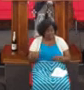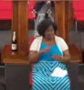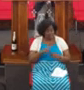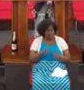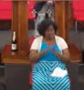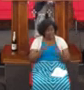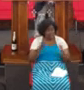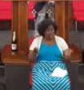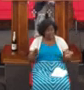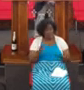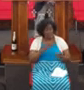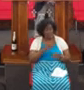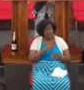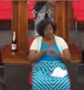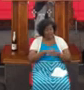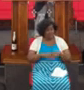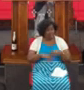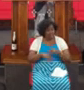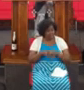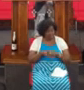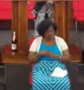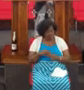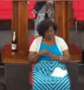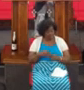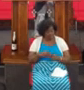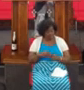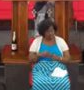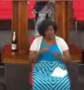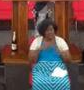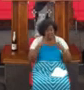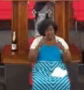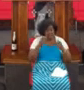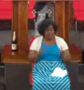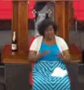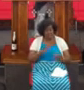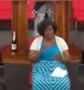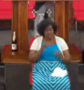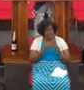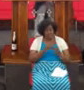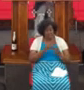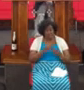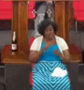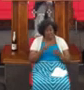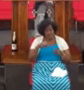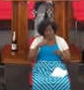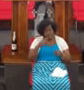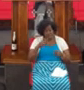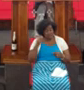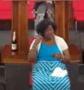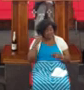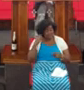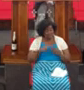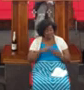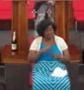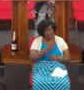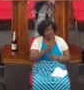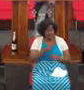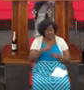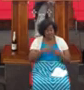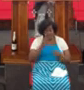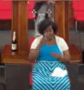up our compassion, the sinner will be more inclined to listen to you when you